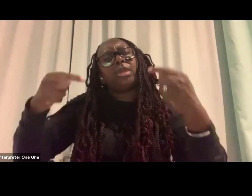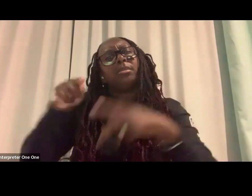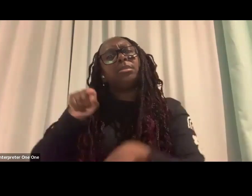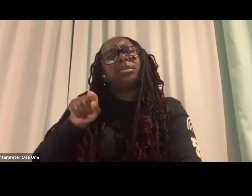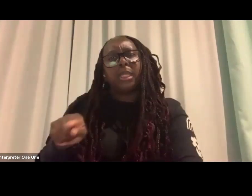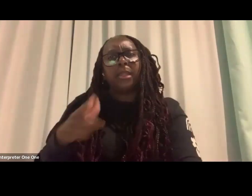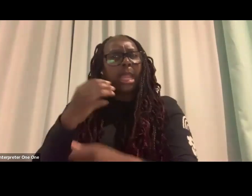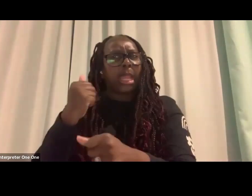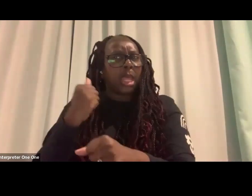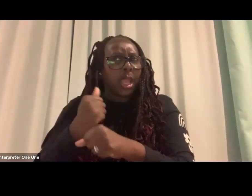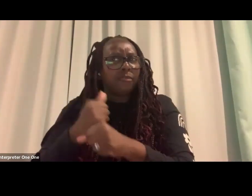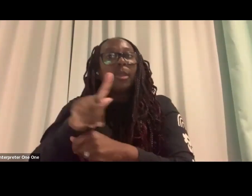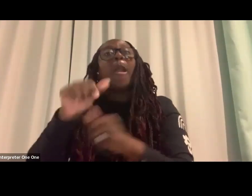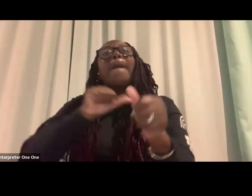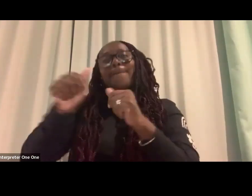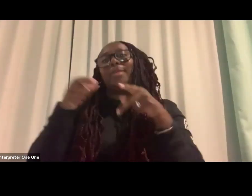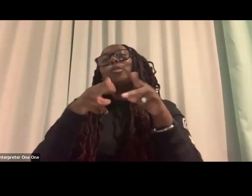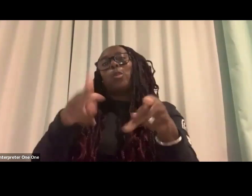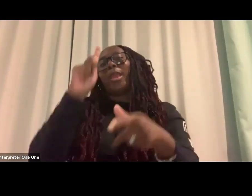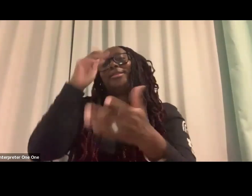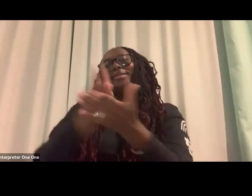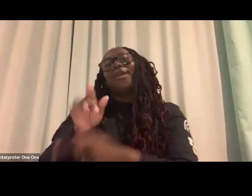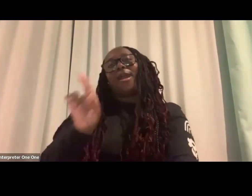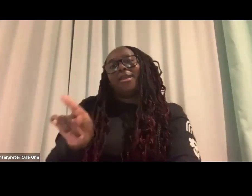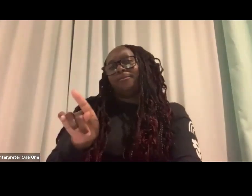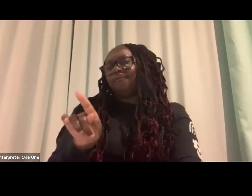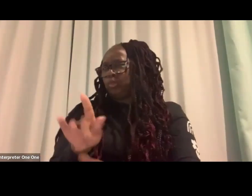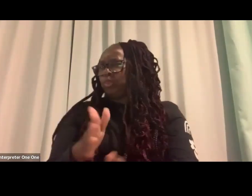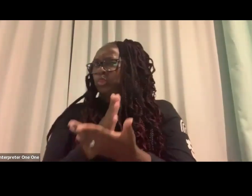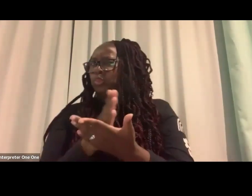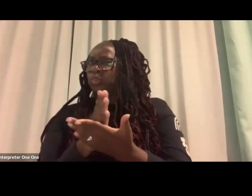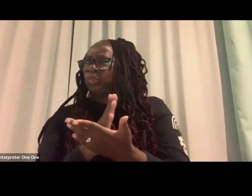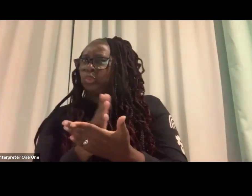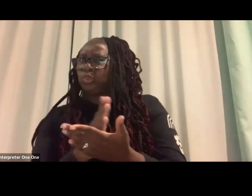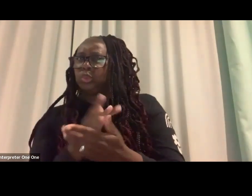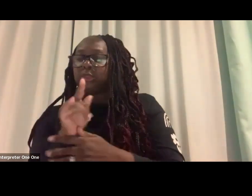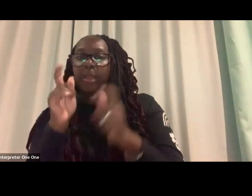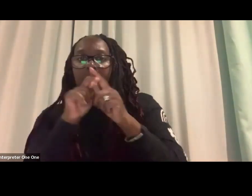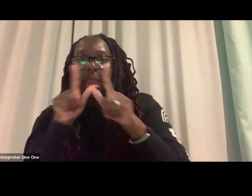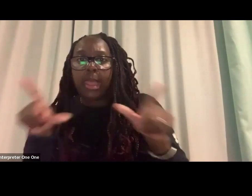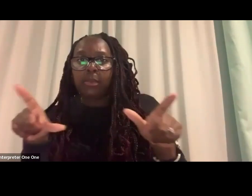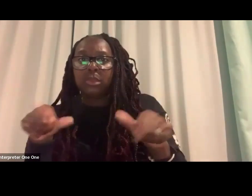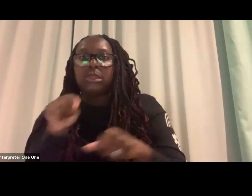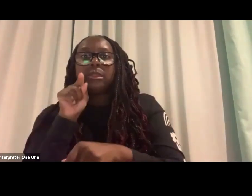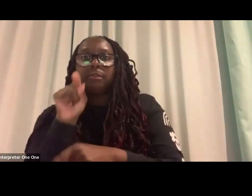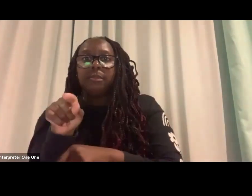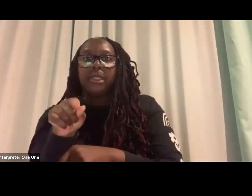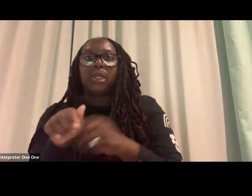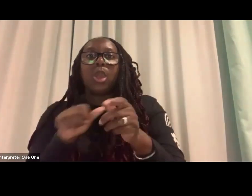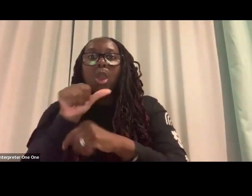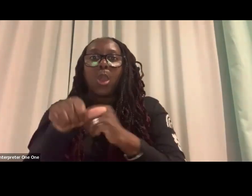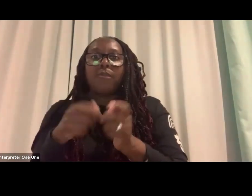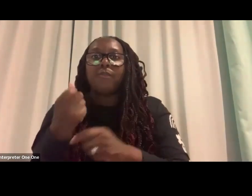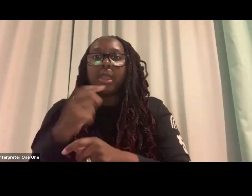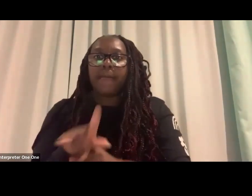that the government is the best or inevitable decision maker. Kotahitanga is about overcoming fragmented and siloed